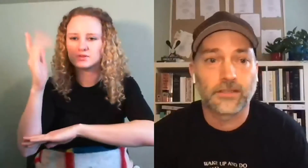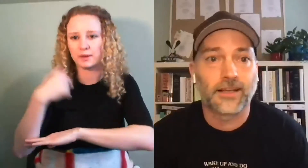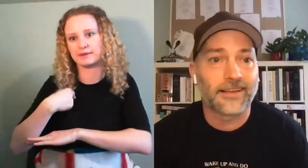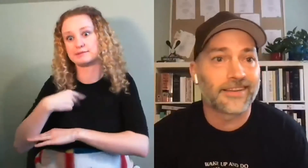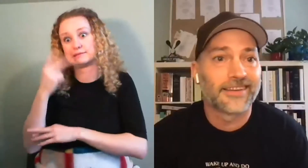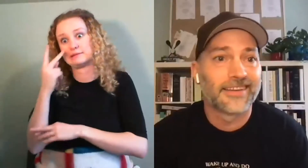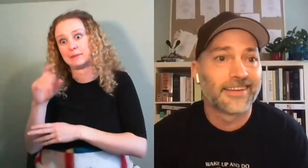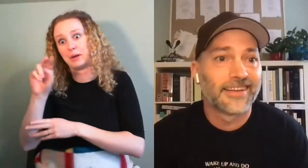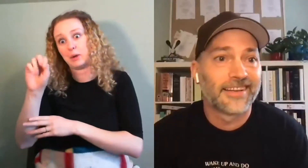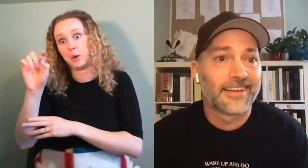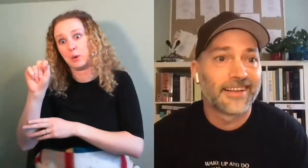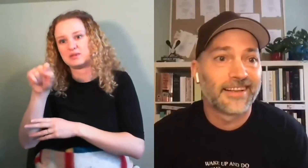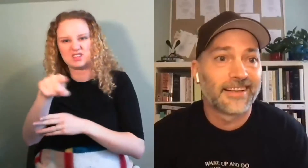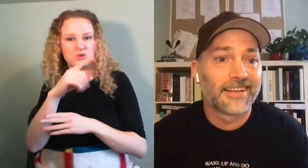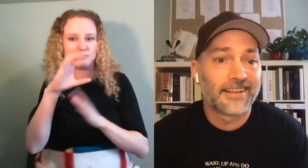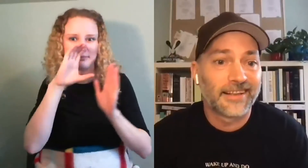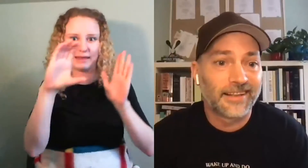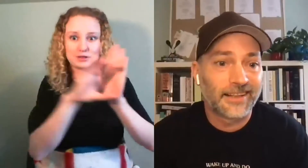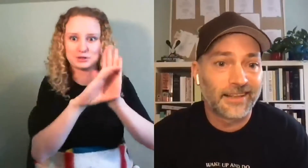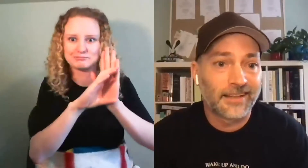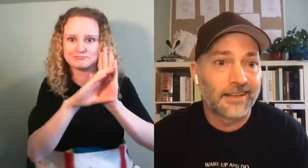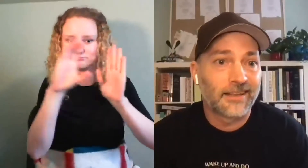One sec.